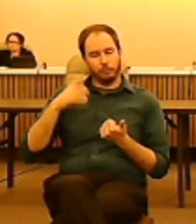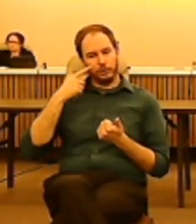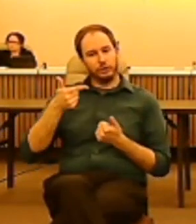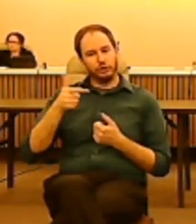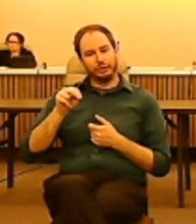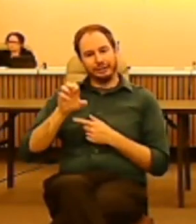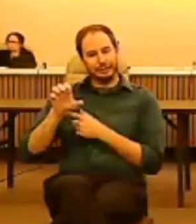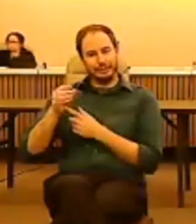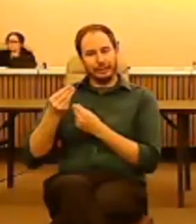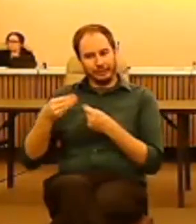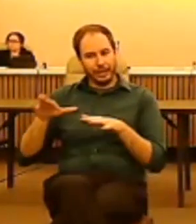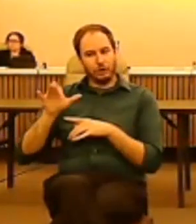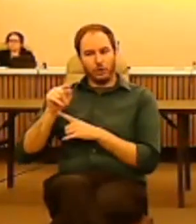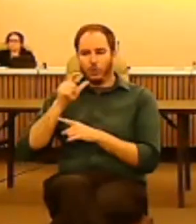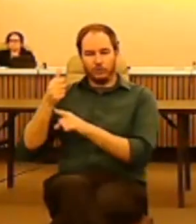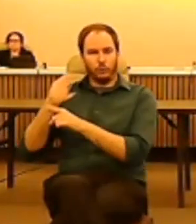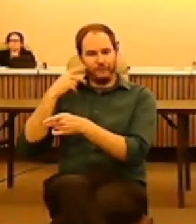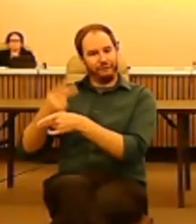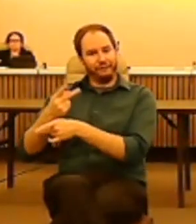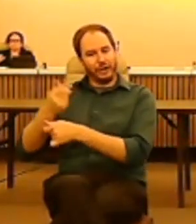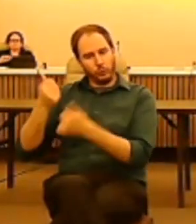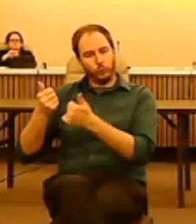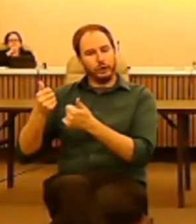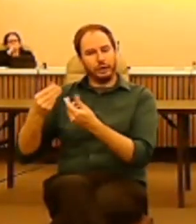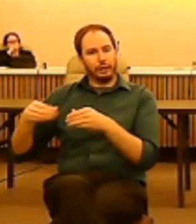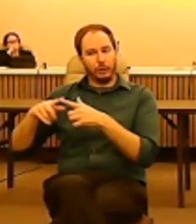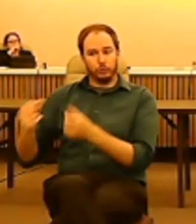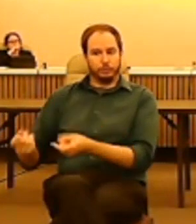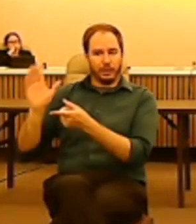Trust who figures out which lands to spend that money.